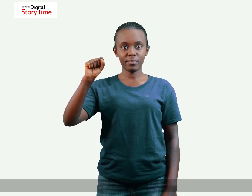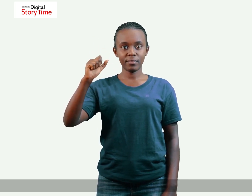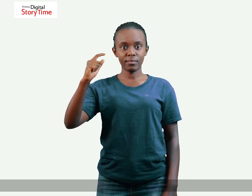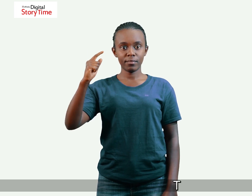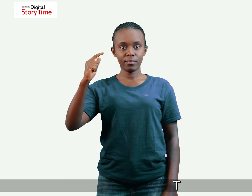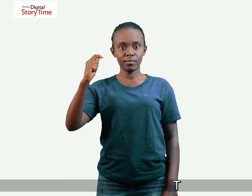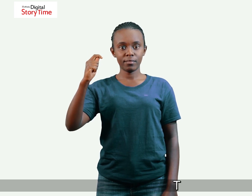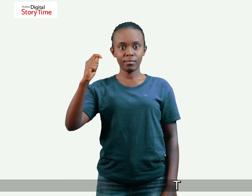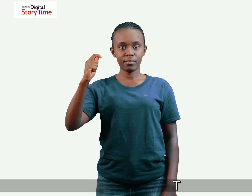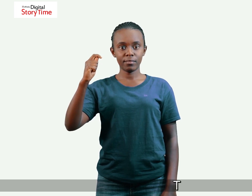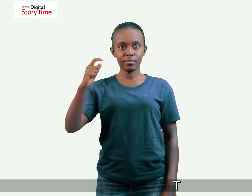Forest.